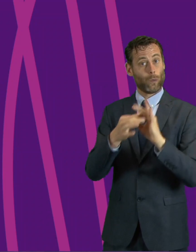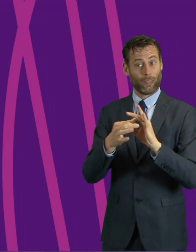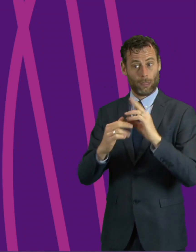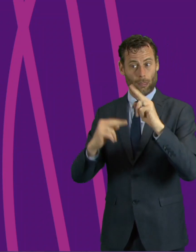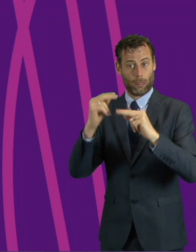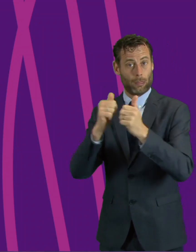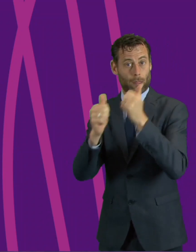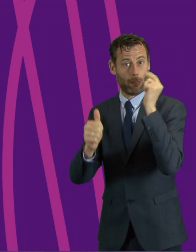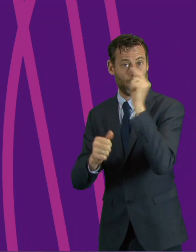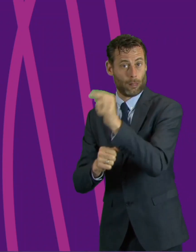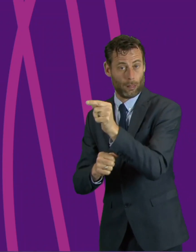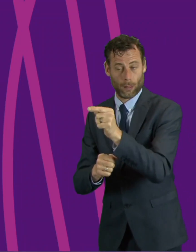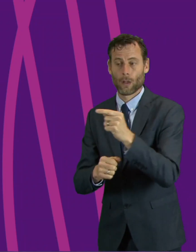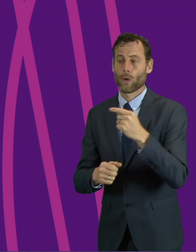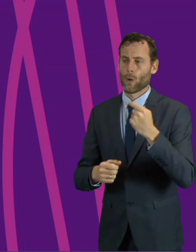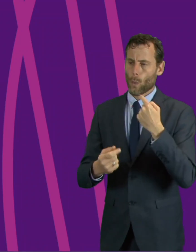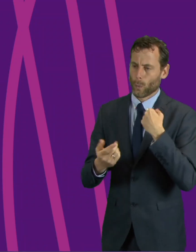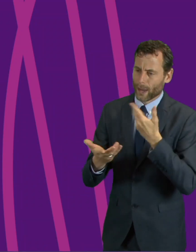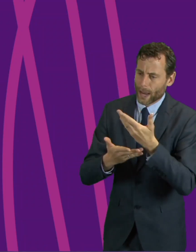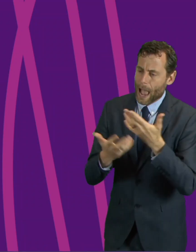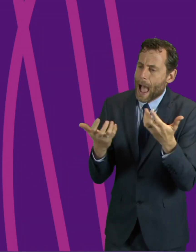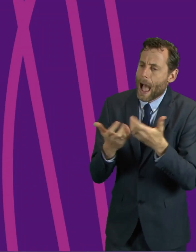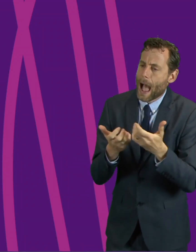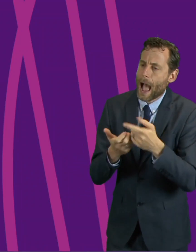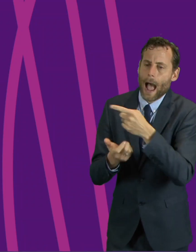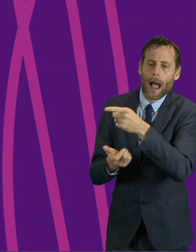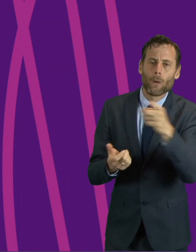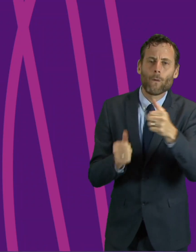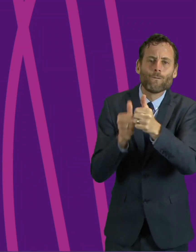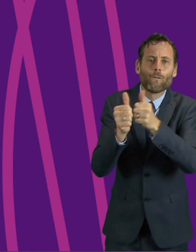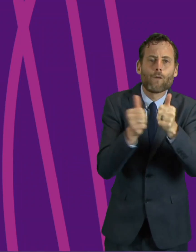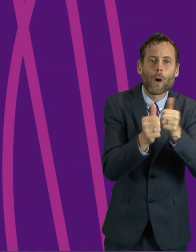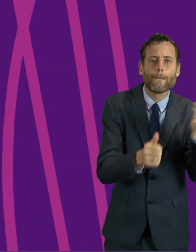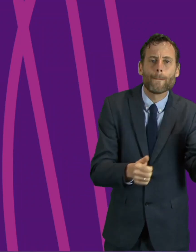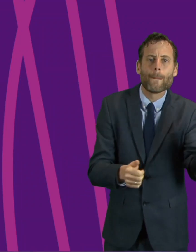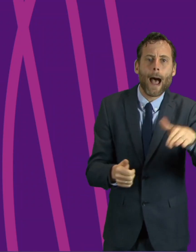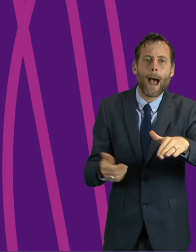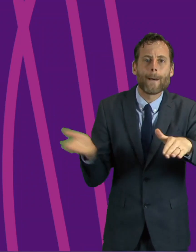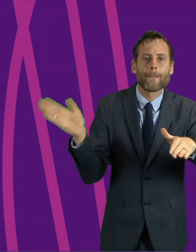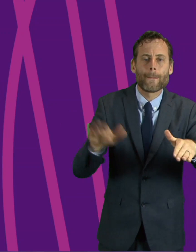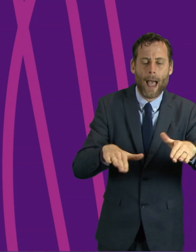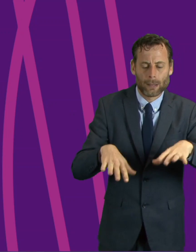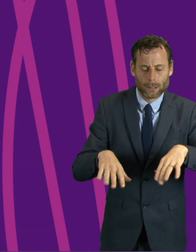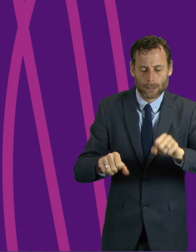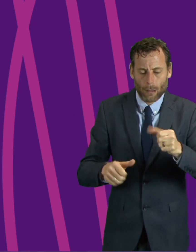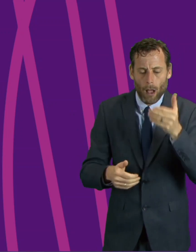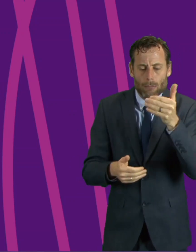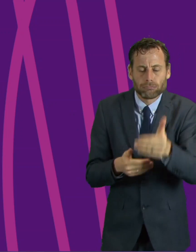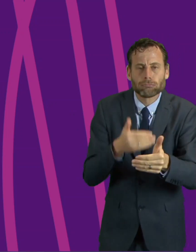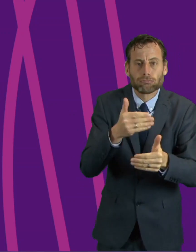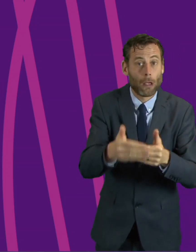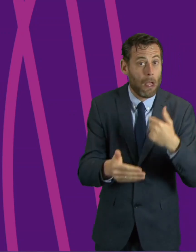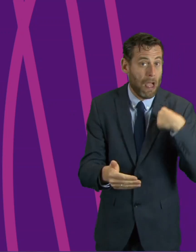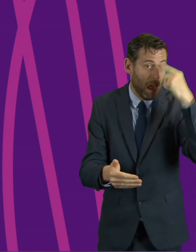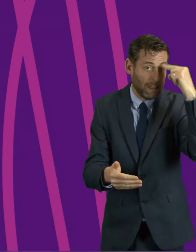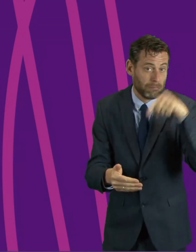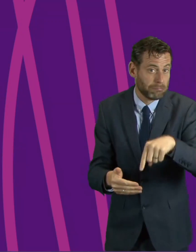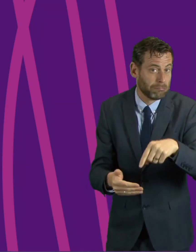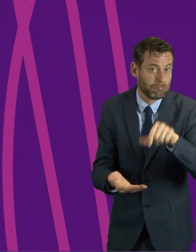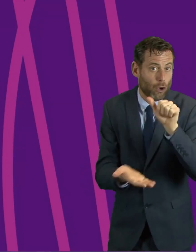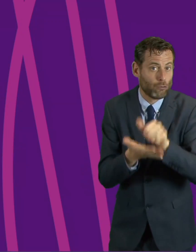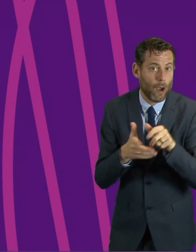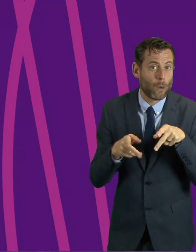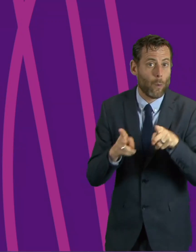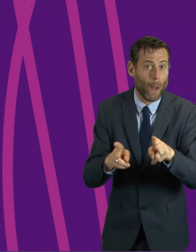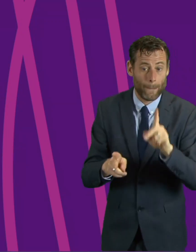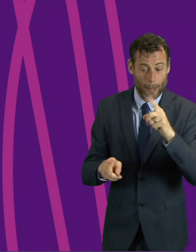phased restart, which we are talking to them about, and I think there is a lot of common sense in that. But until I get to a point where I